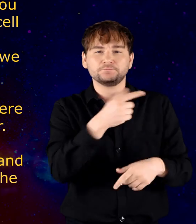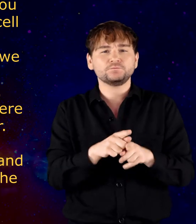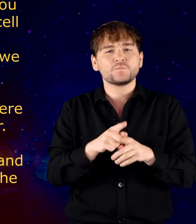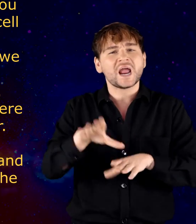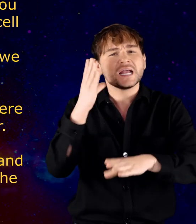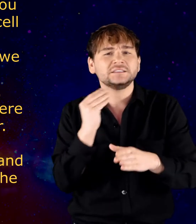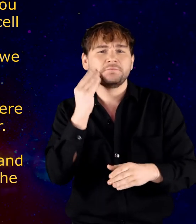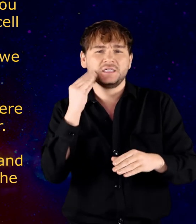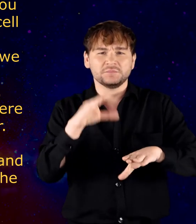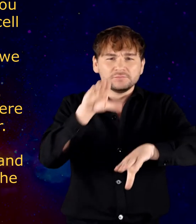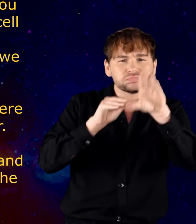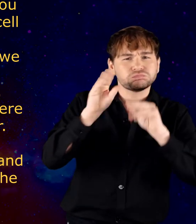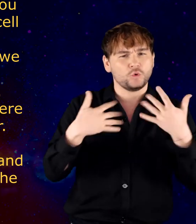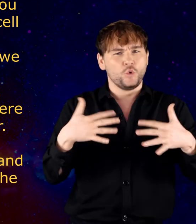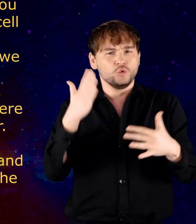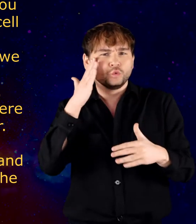working, one